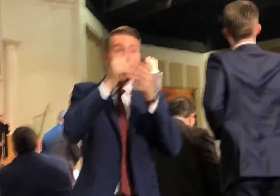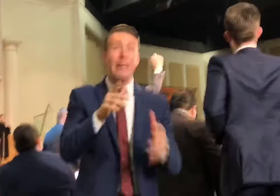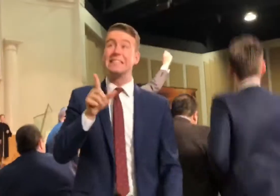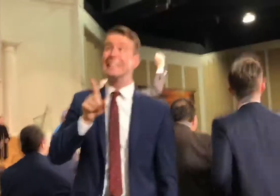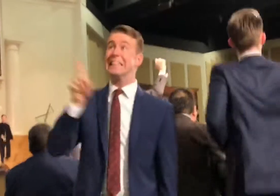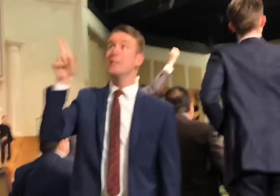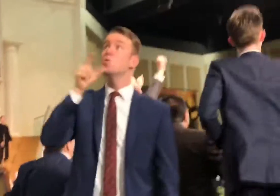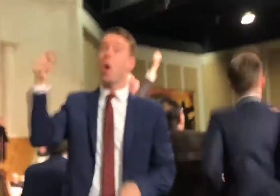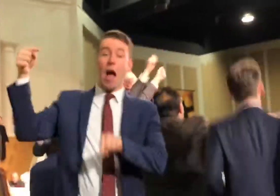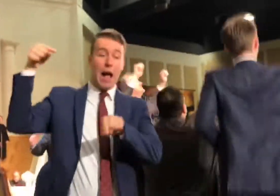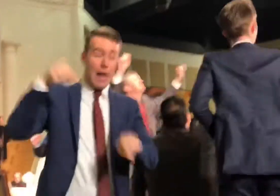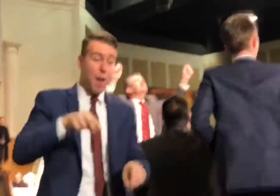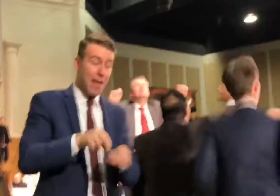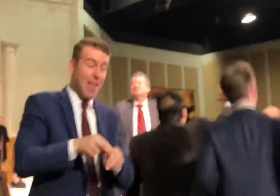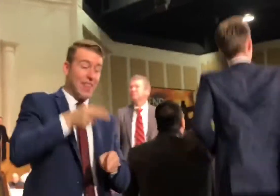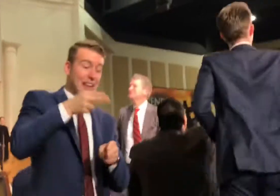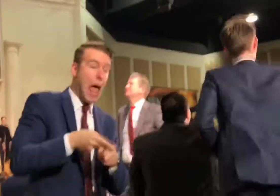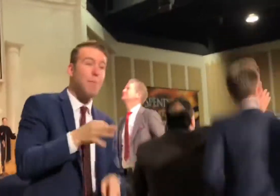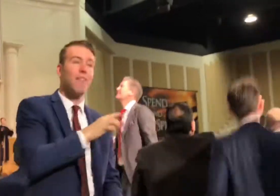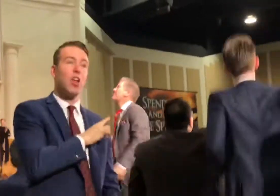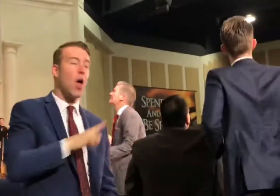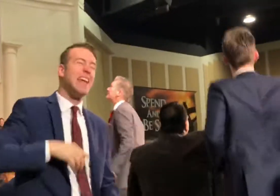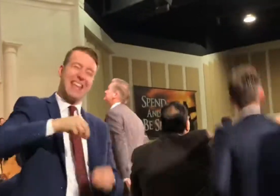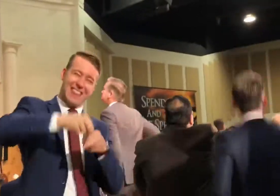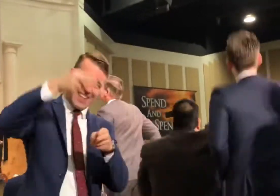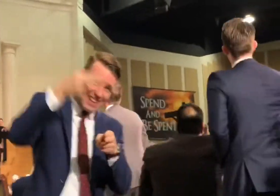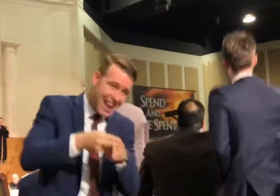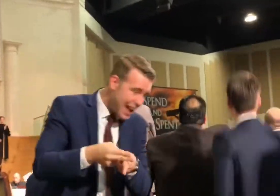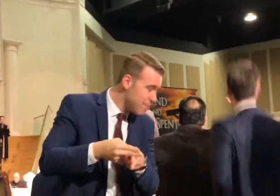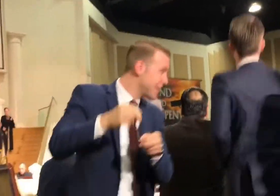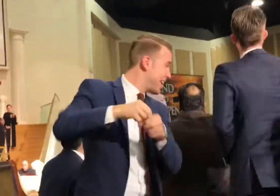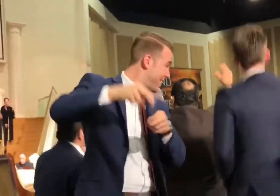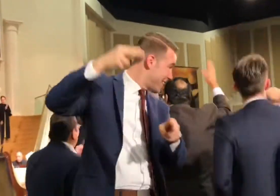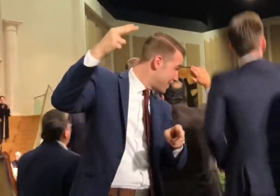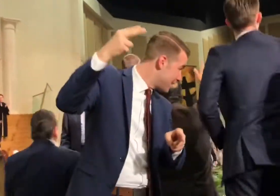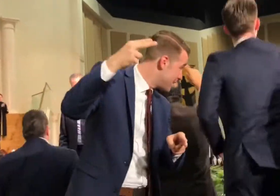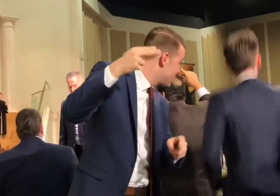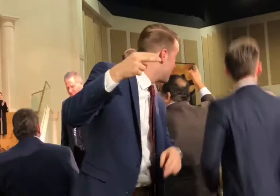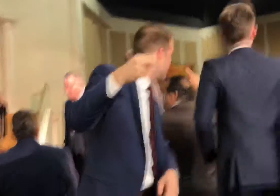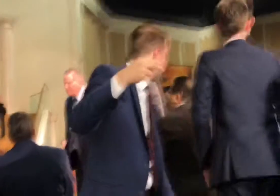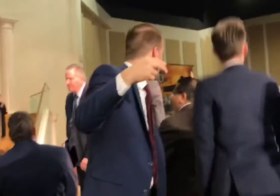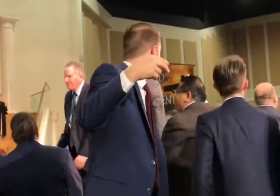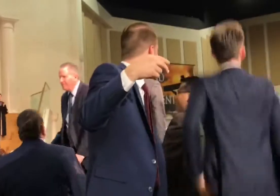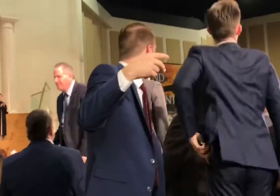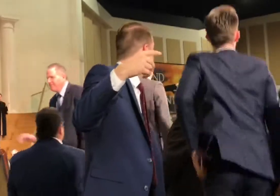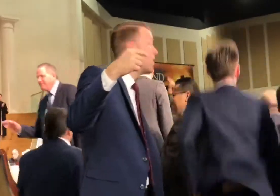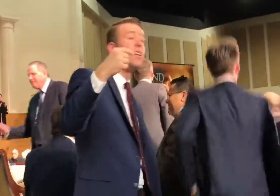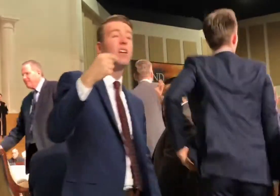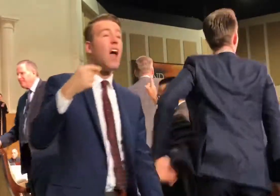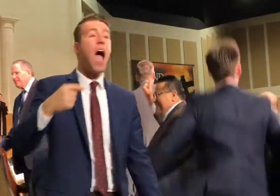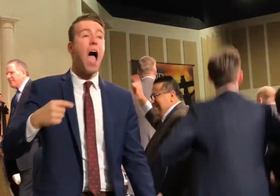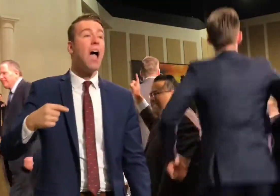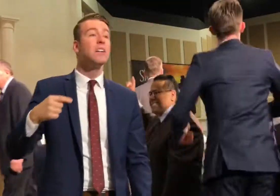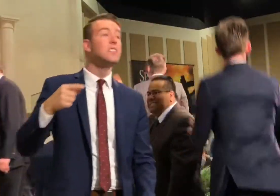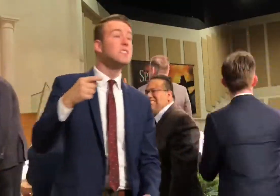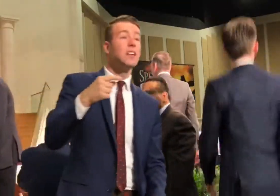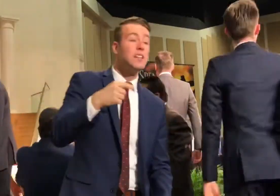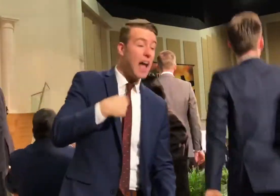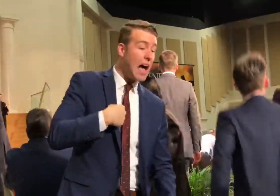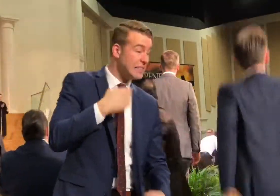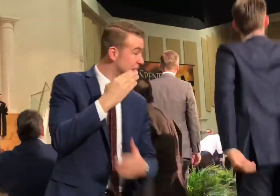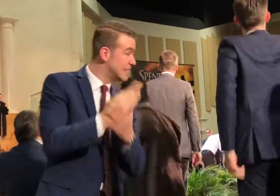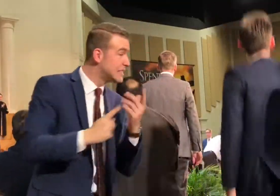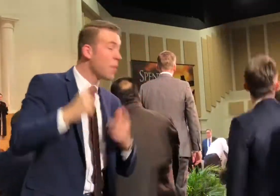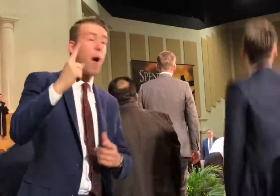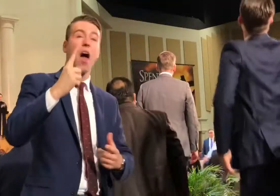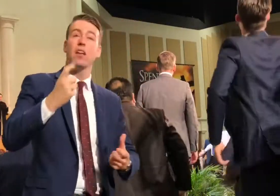who cometh in the name, in the name, in the... Somebody grab a palm branch. Somebody